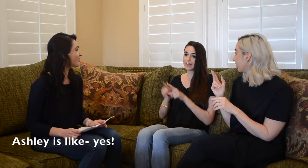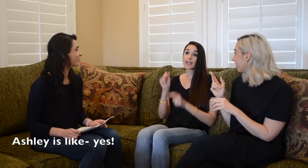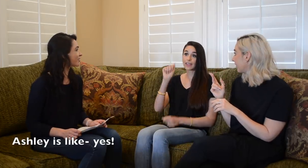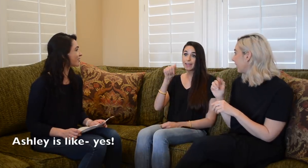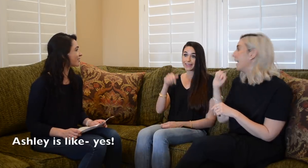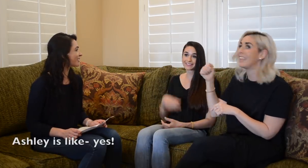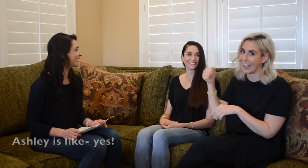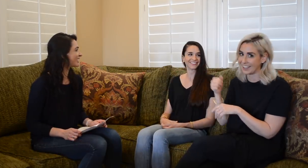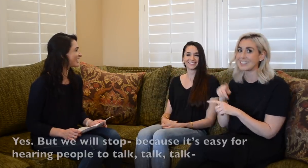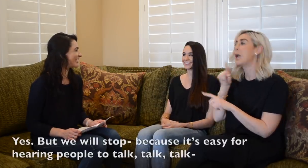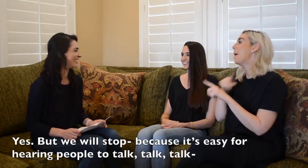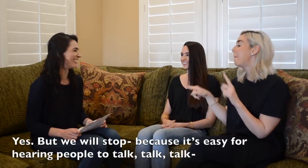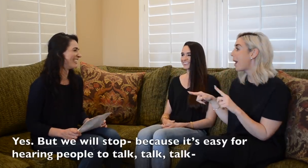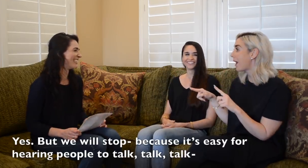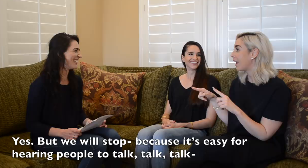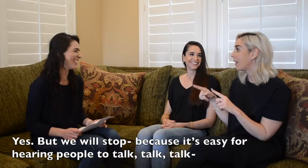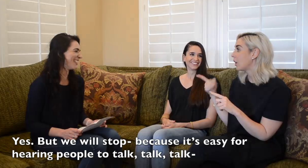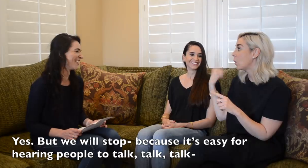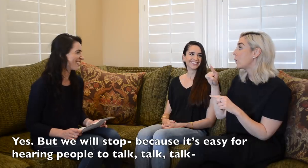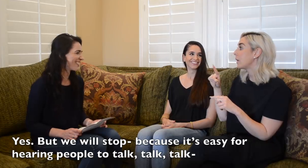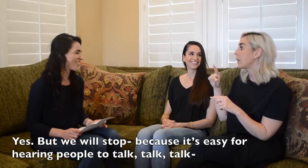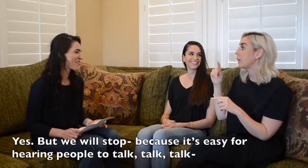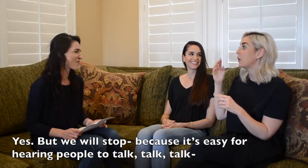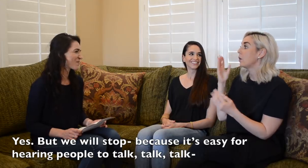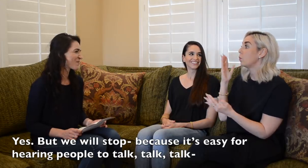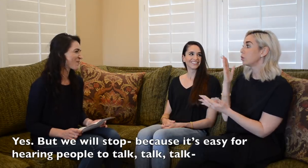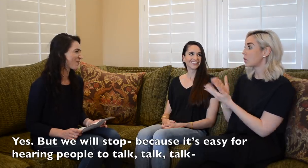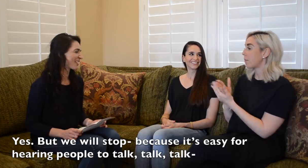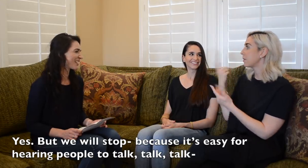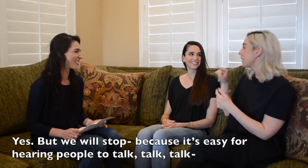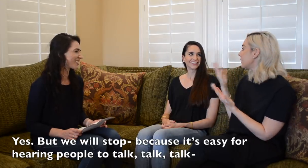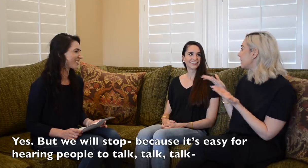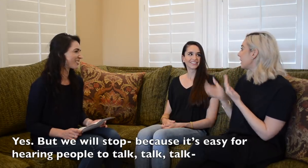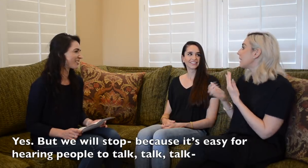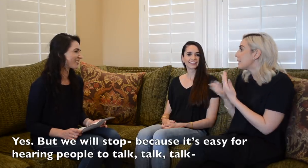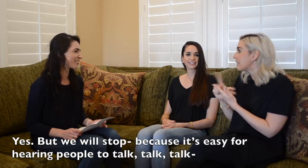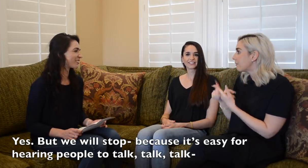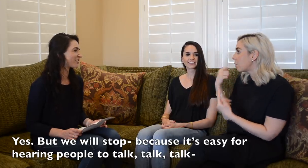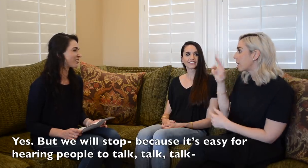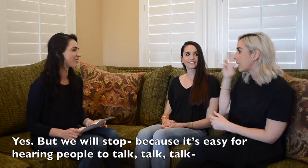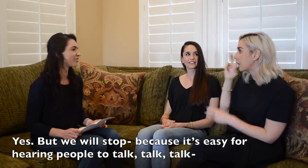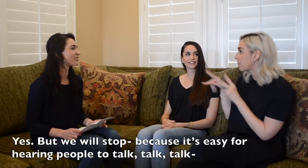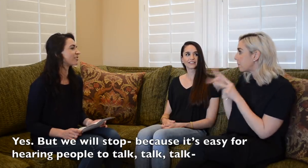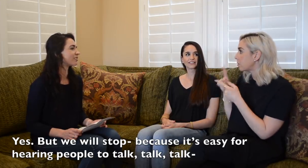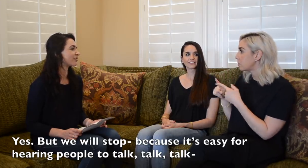like, yes. But we will stop, because it's easy for hearing people to just